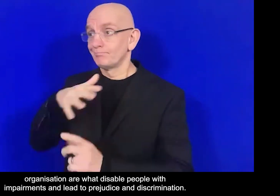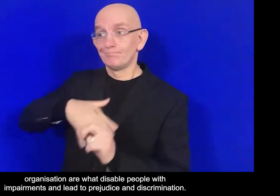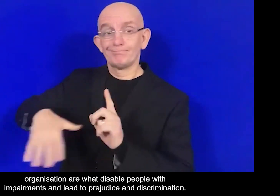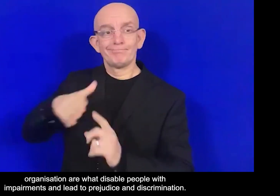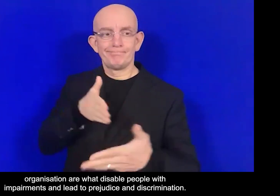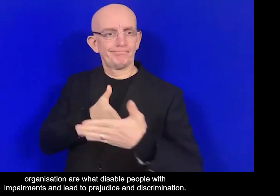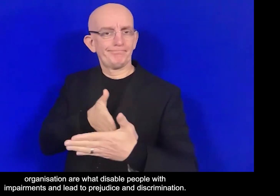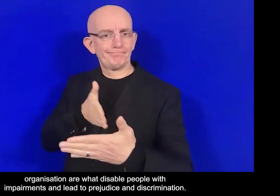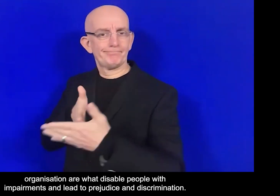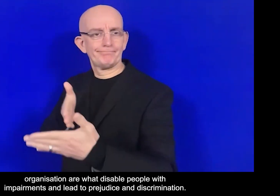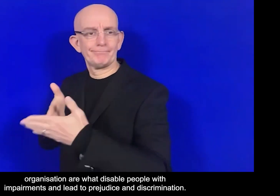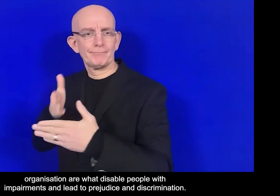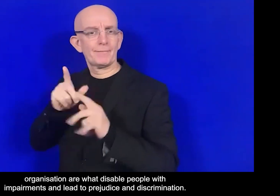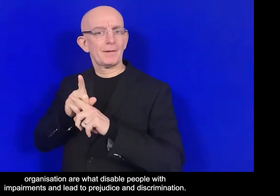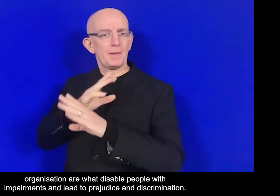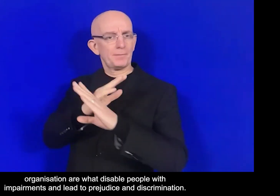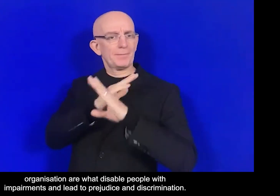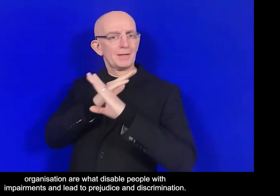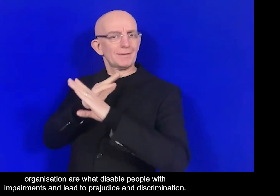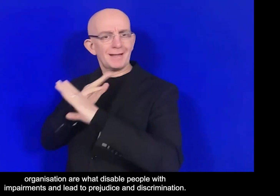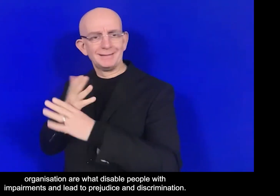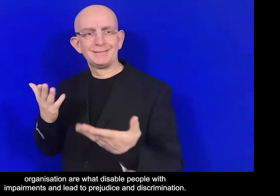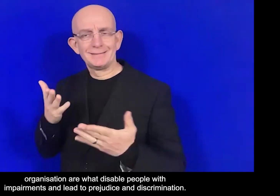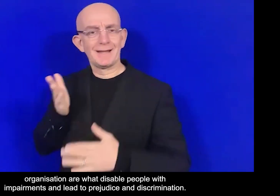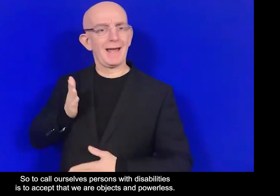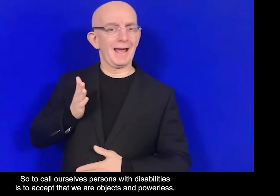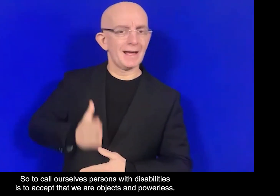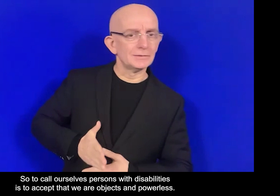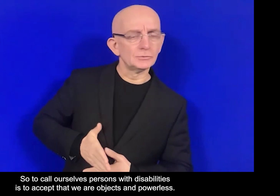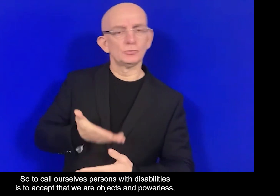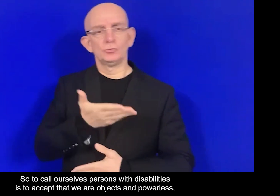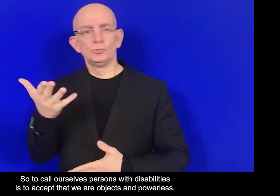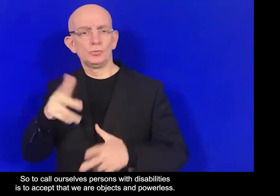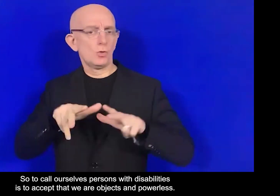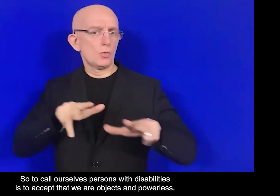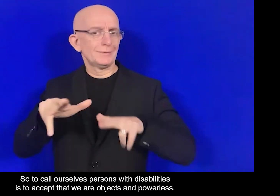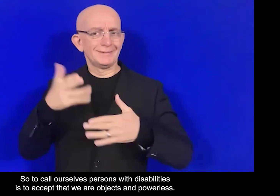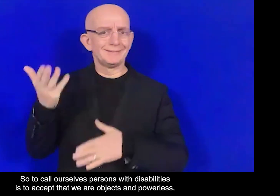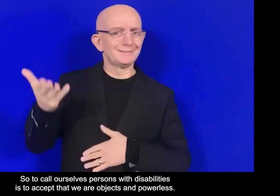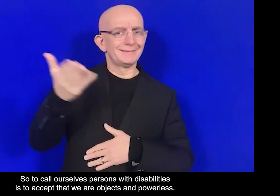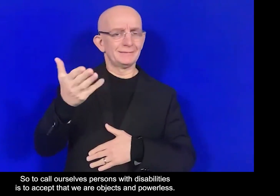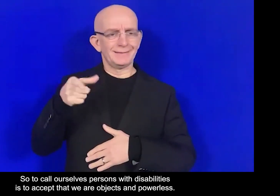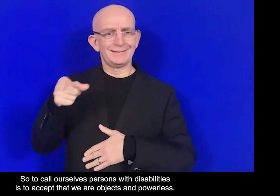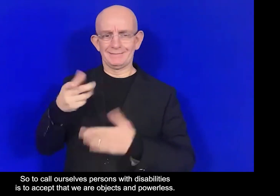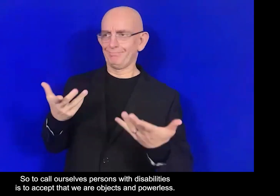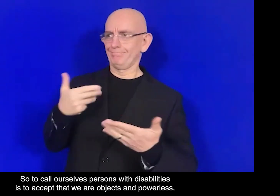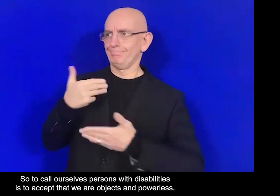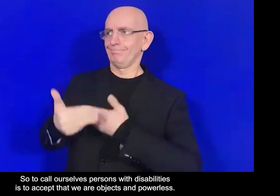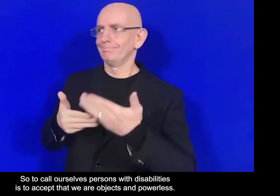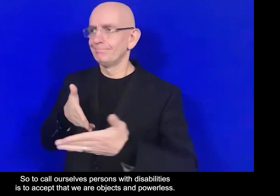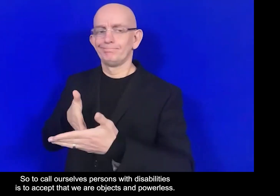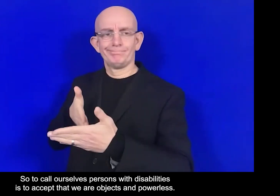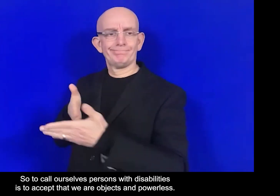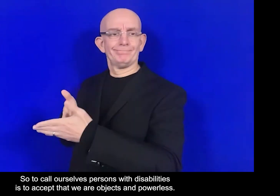and lead to prejudice and discrimination. So to call ourselves persons